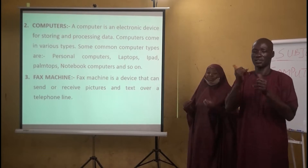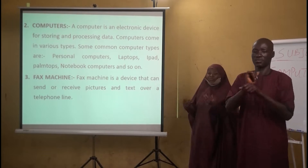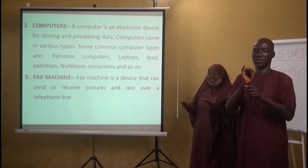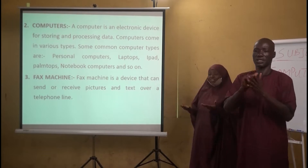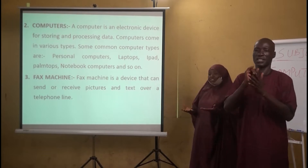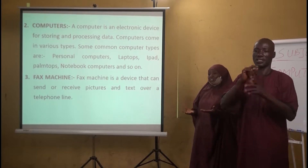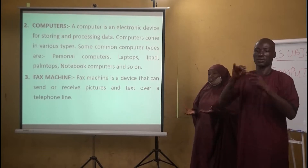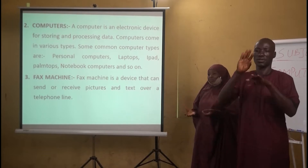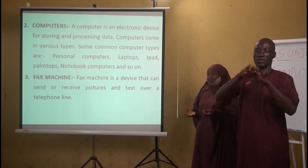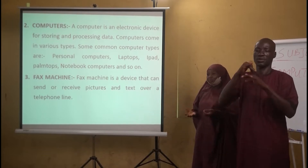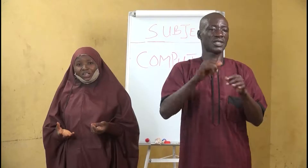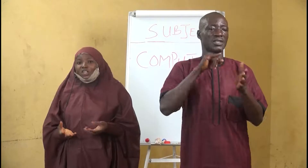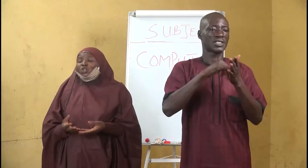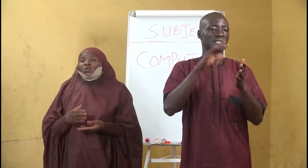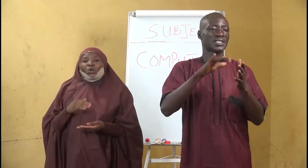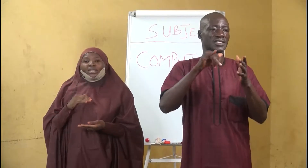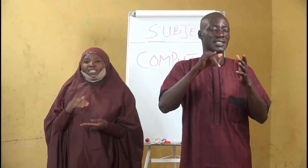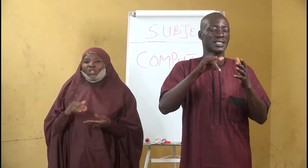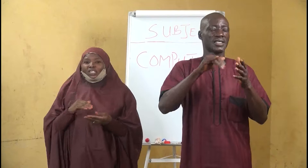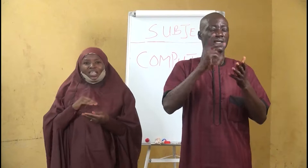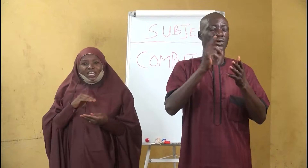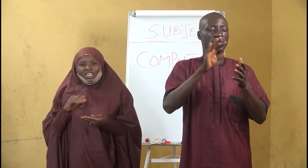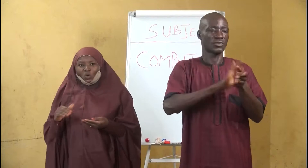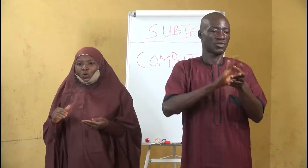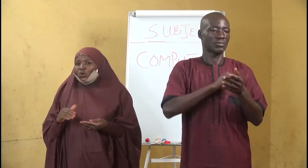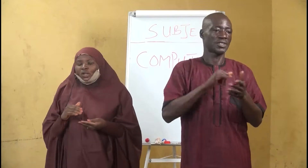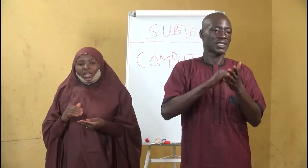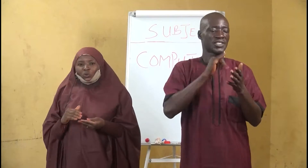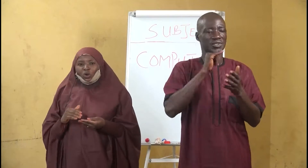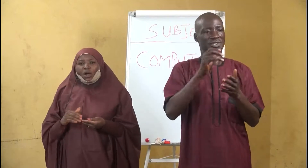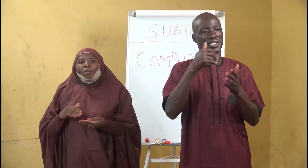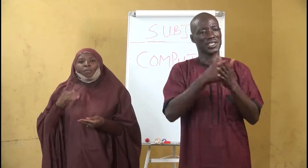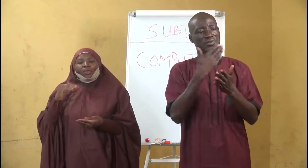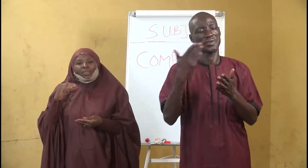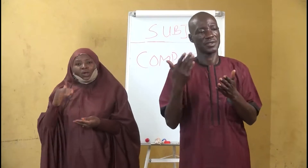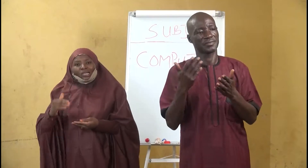fifth generation of computer. So it is not a new network, but the only thing